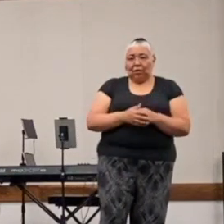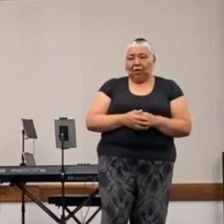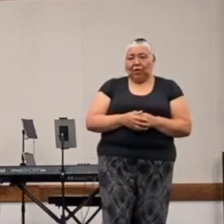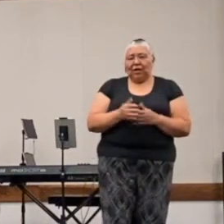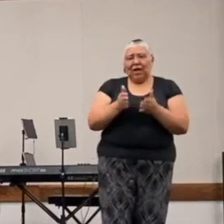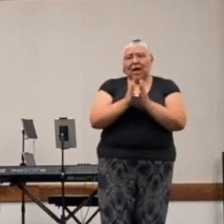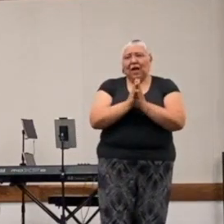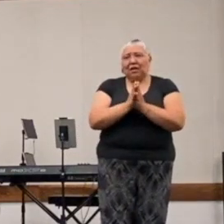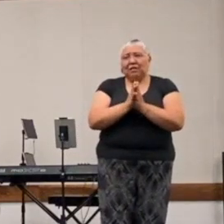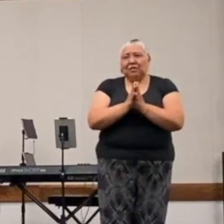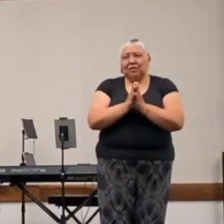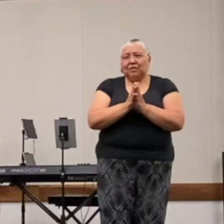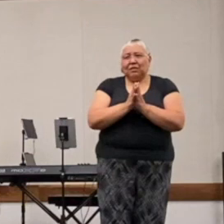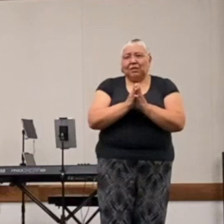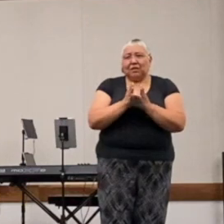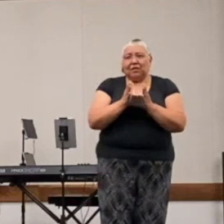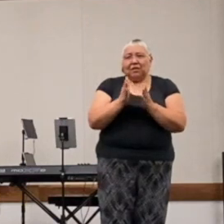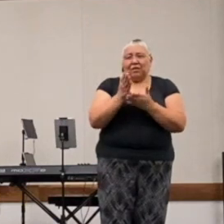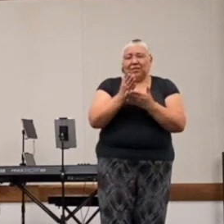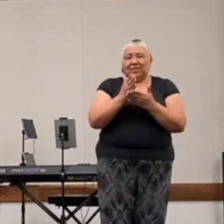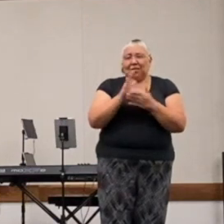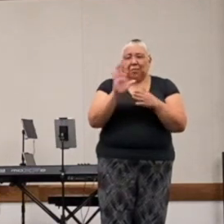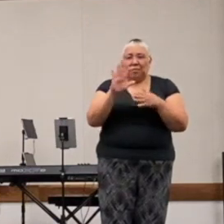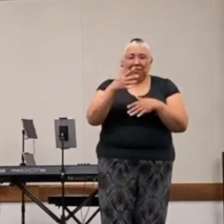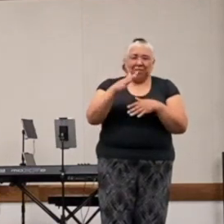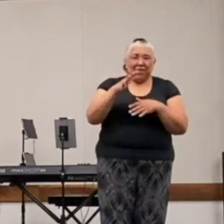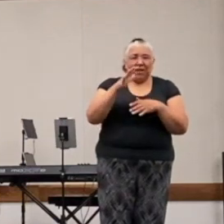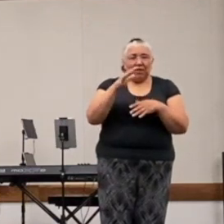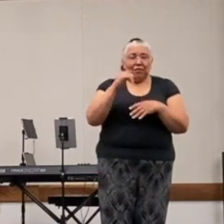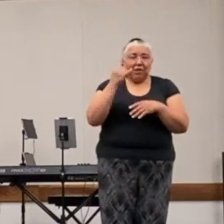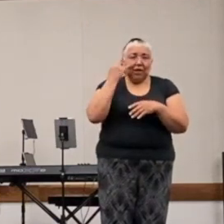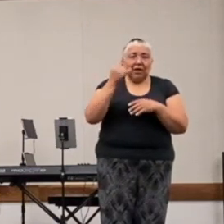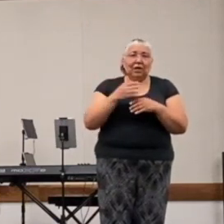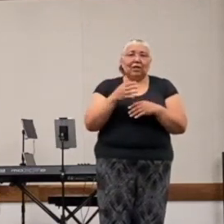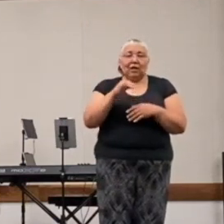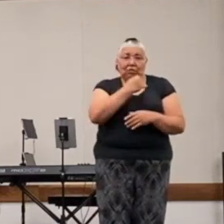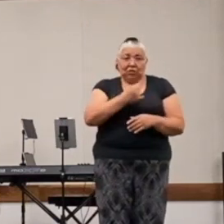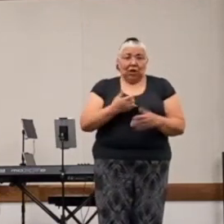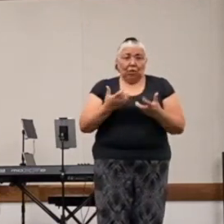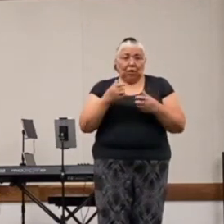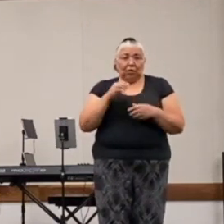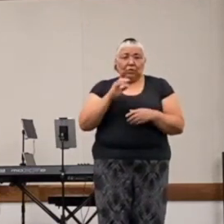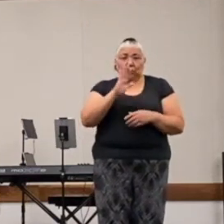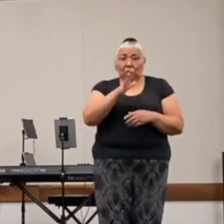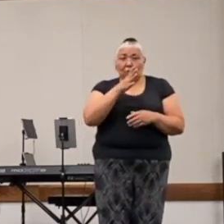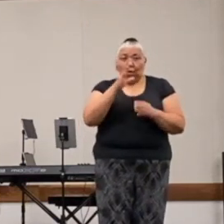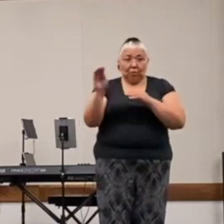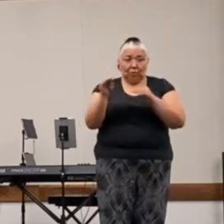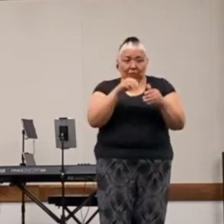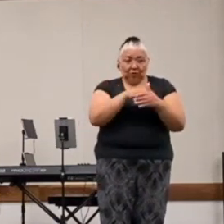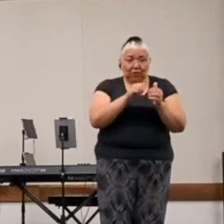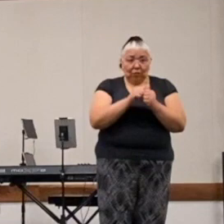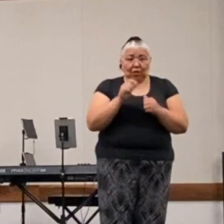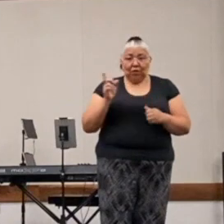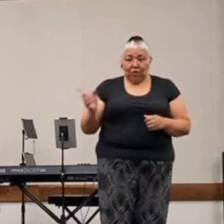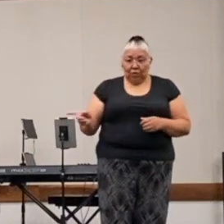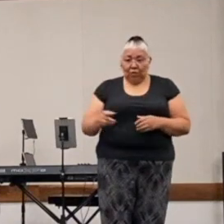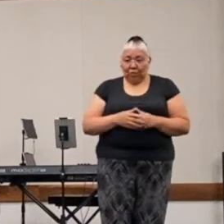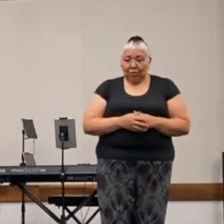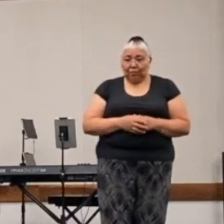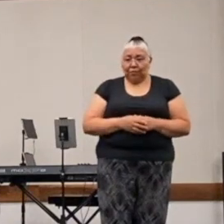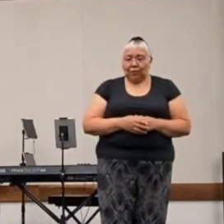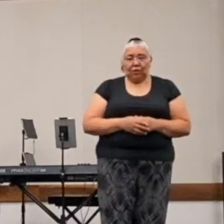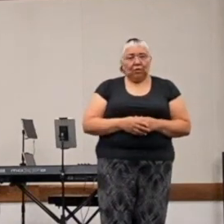had some kind of notion, he had some kind of clue. He said, Jason, listen, I want your mom to move in with you.